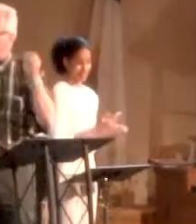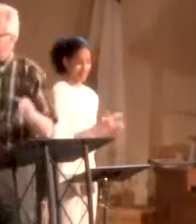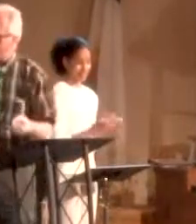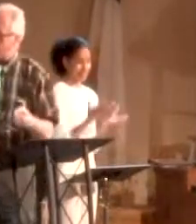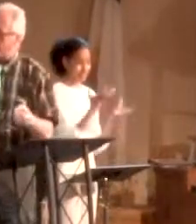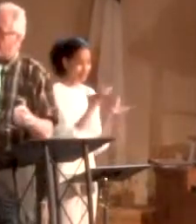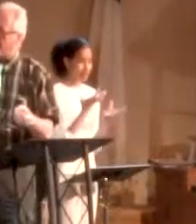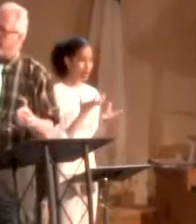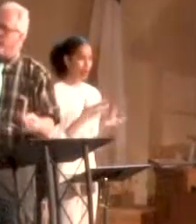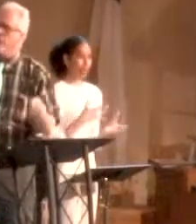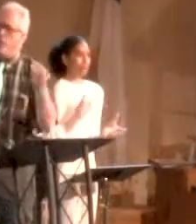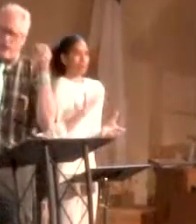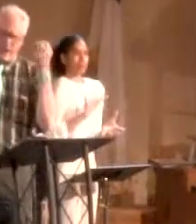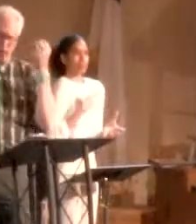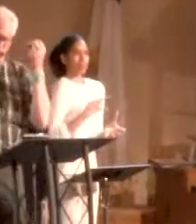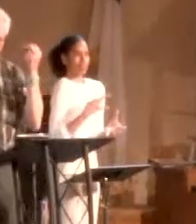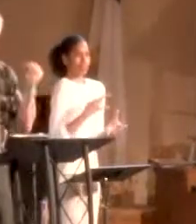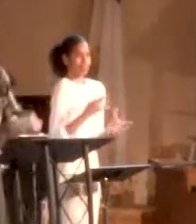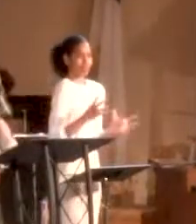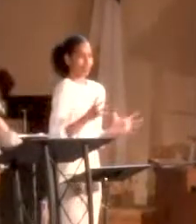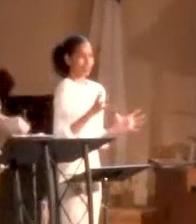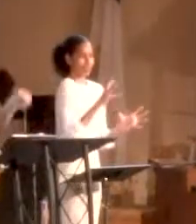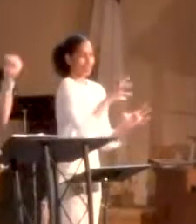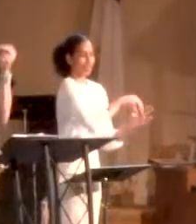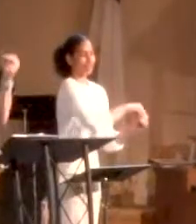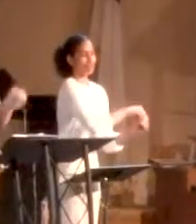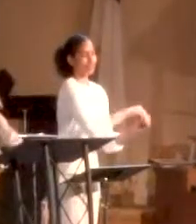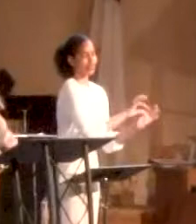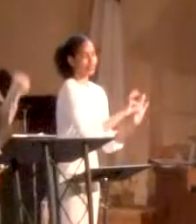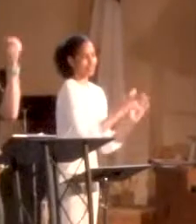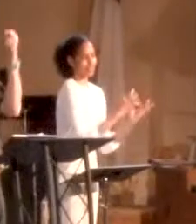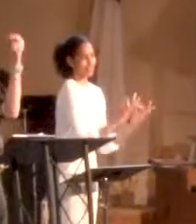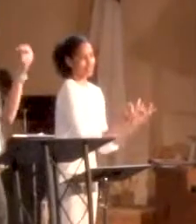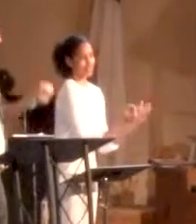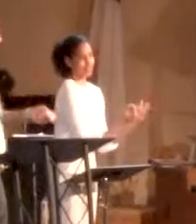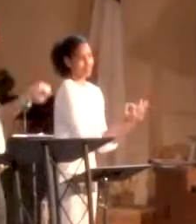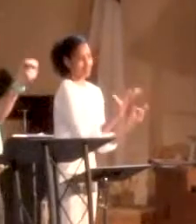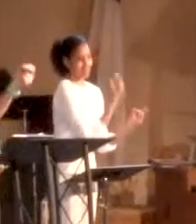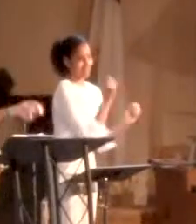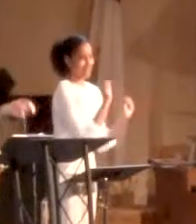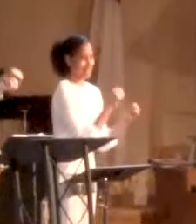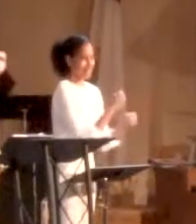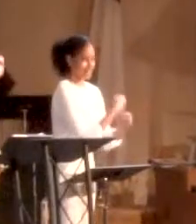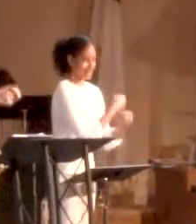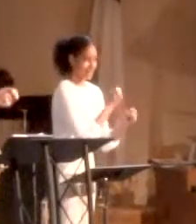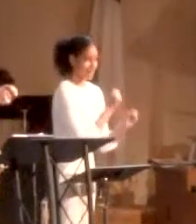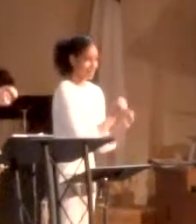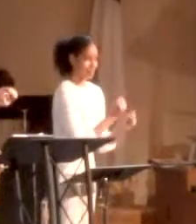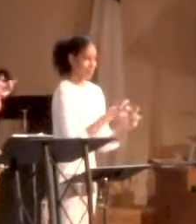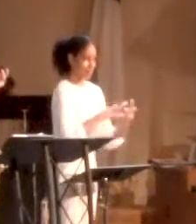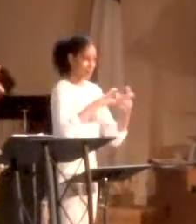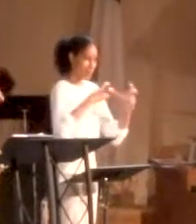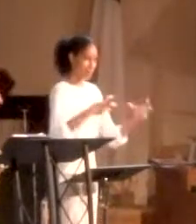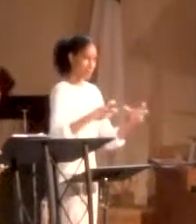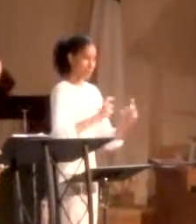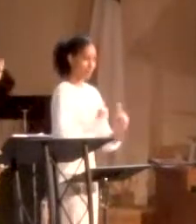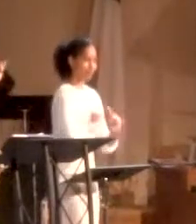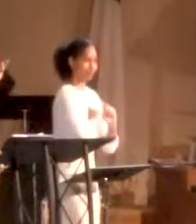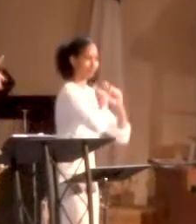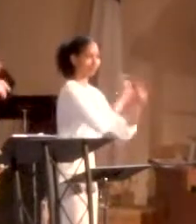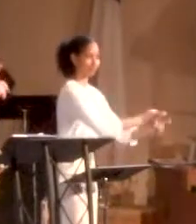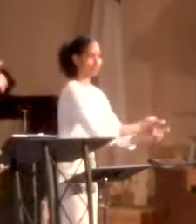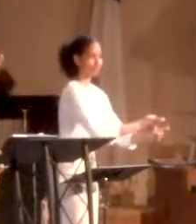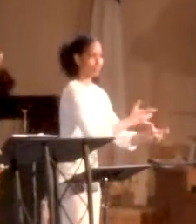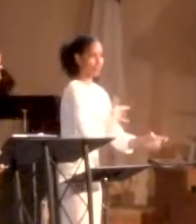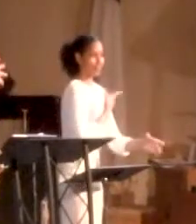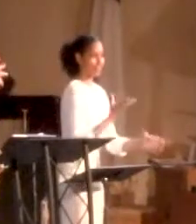of a family where they are included and can make a significant contribution. Being included,